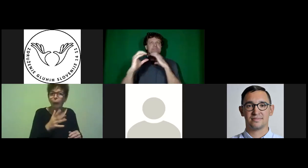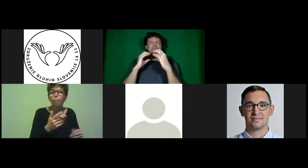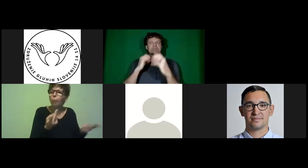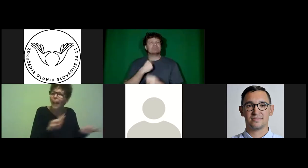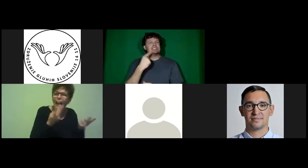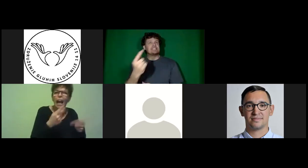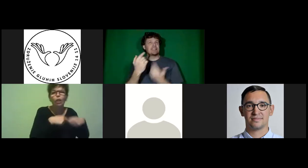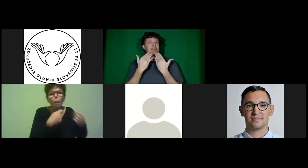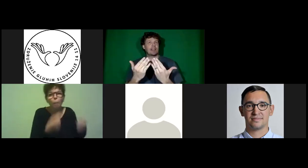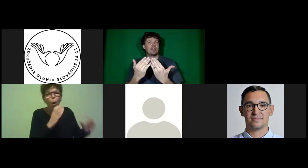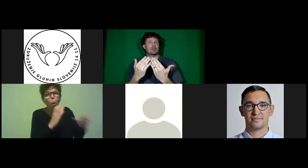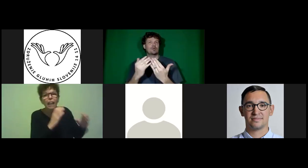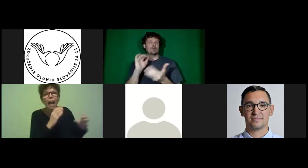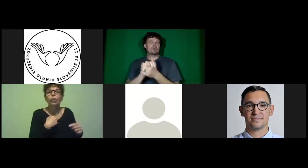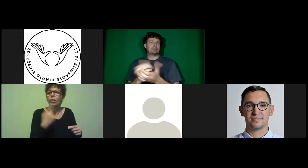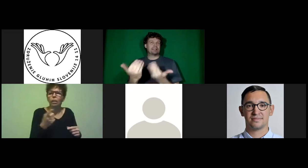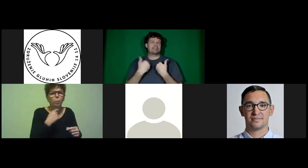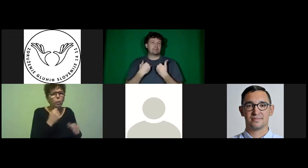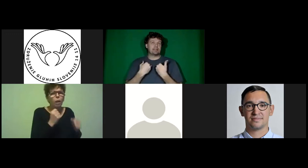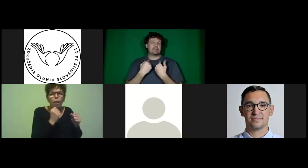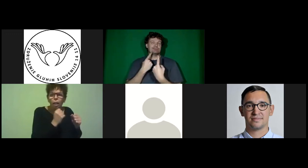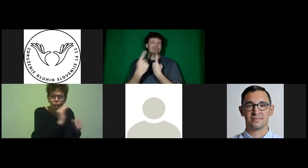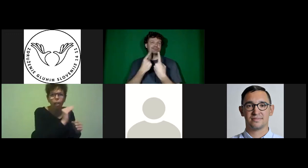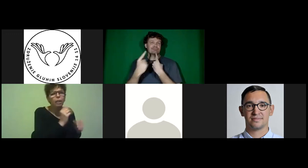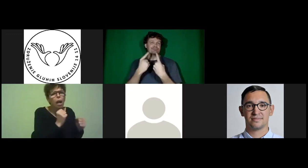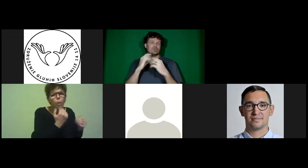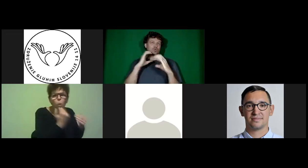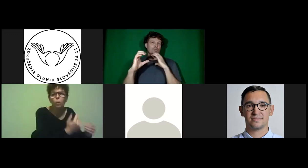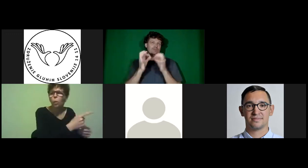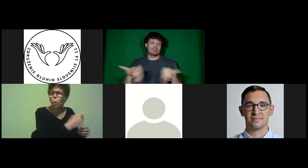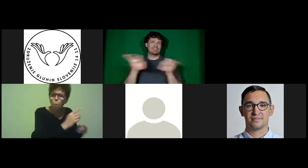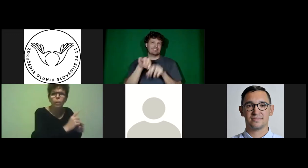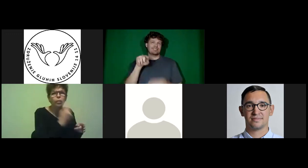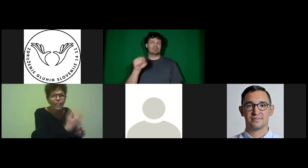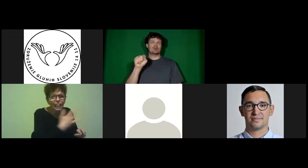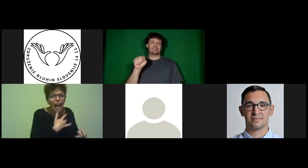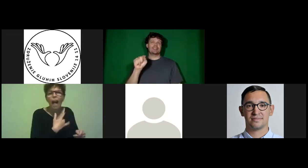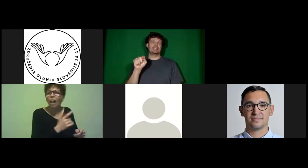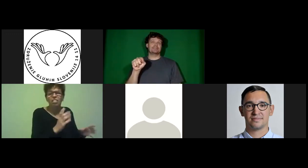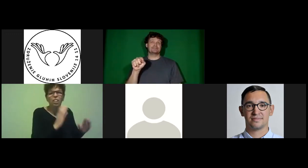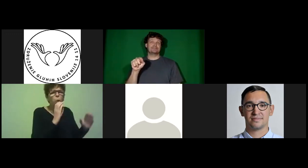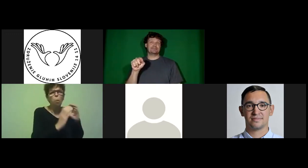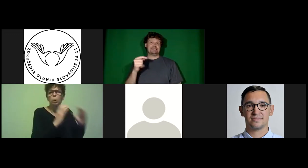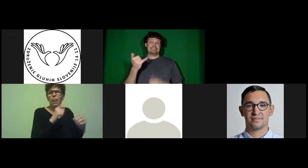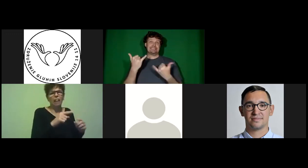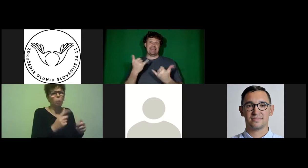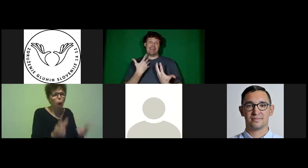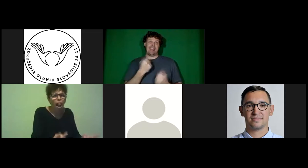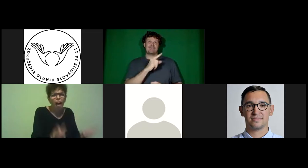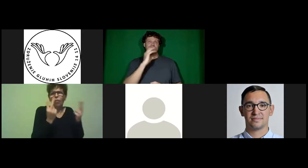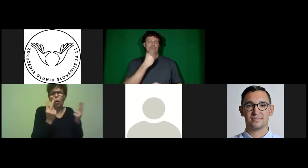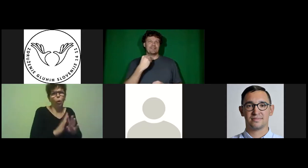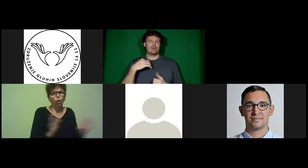She really tried to communicate with me. She really believed in me. I'm very grateful for that. And she made an effort